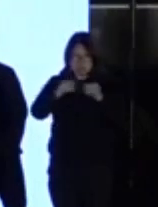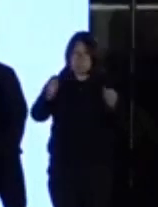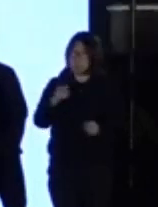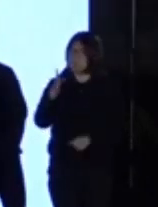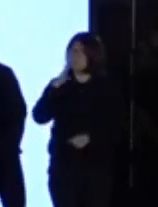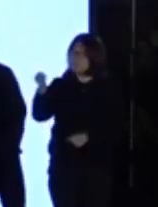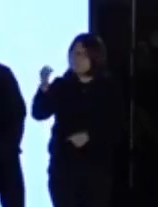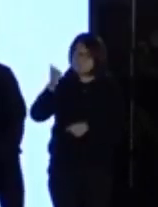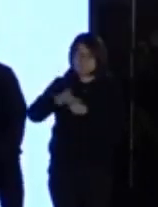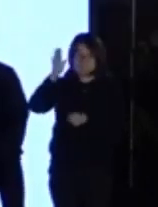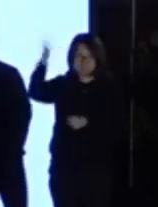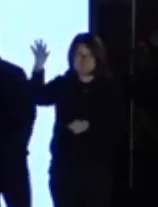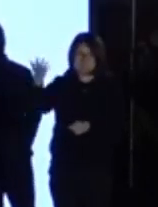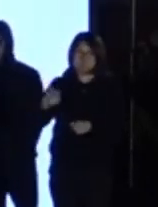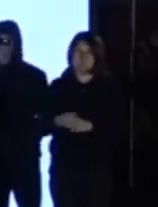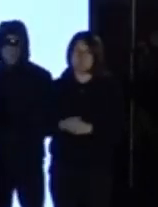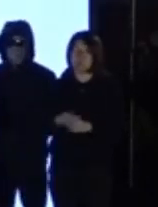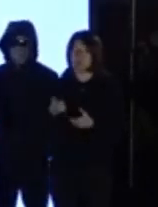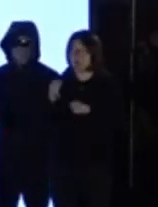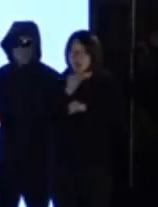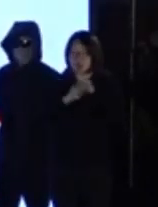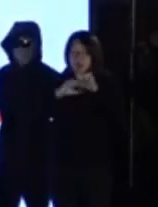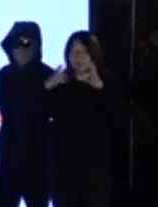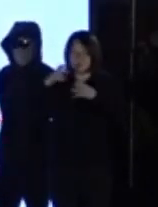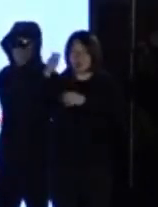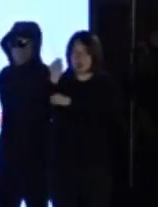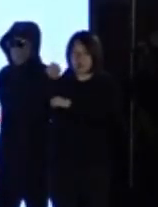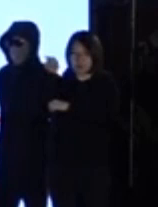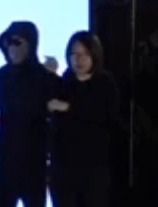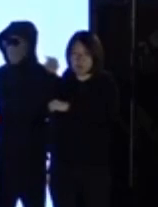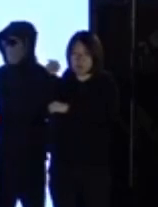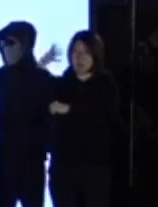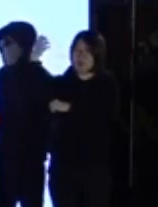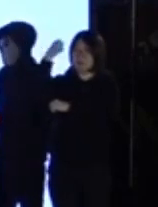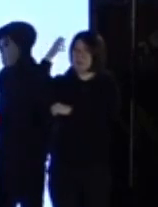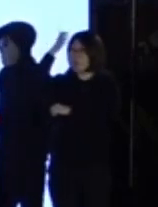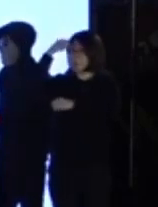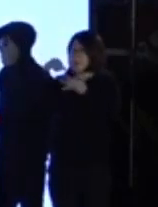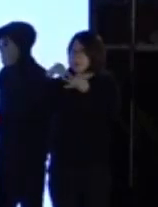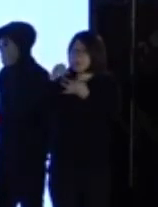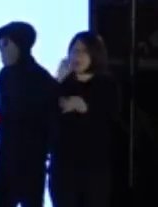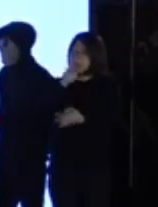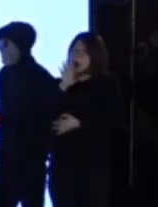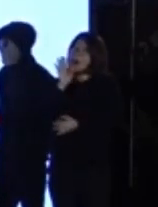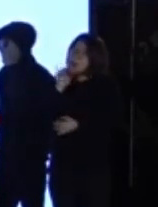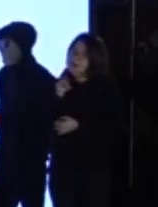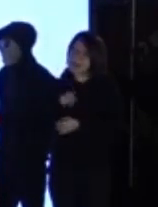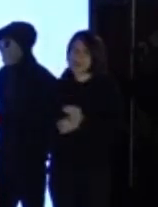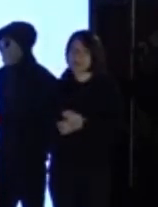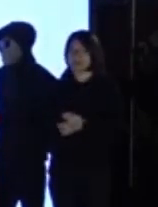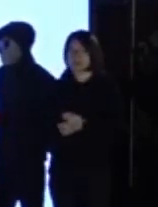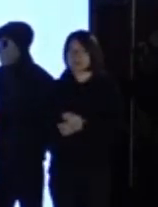and Welfare, even tried to downplay the toxicity being released by the police force, claiming that a